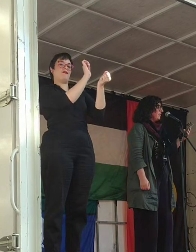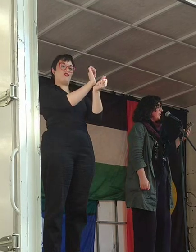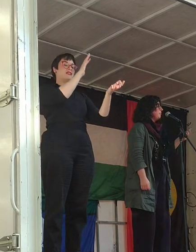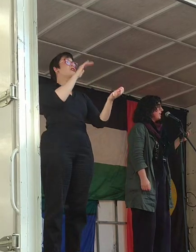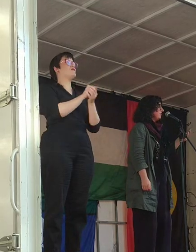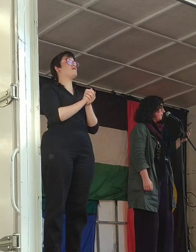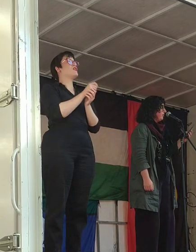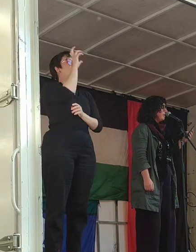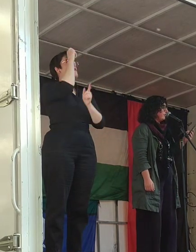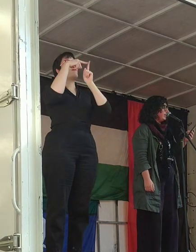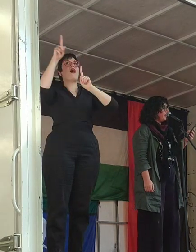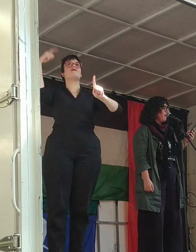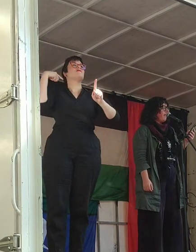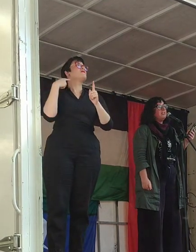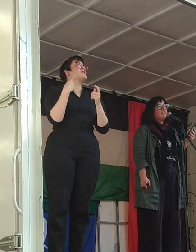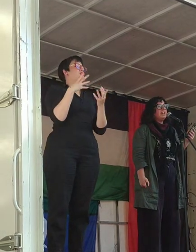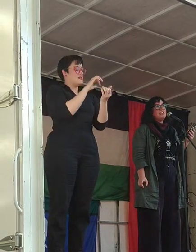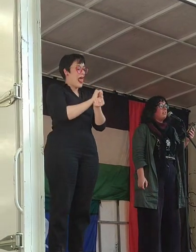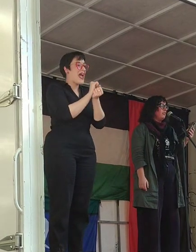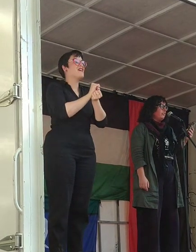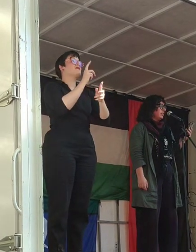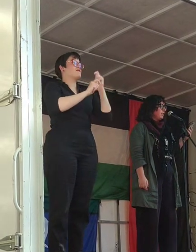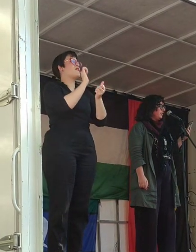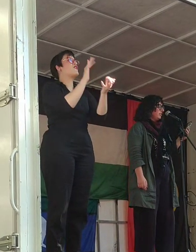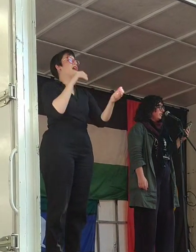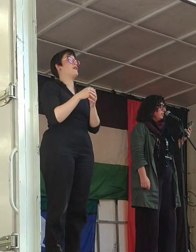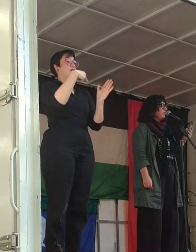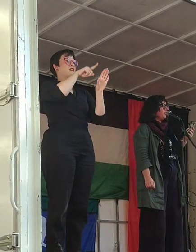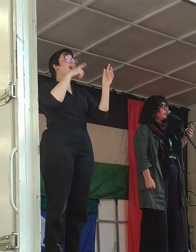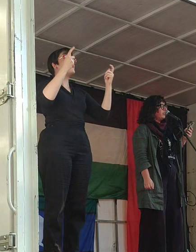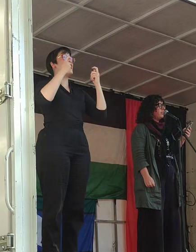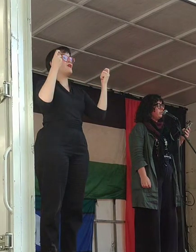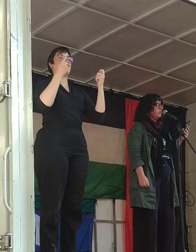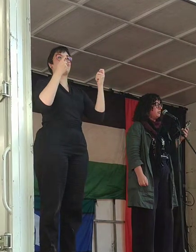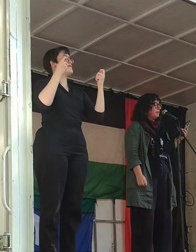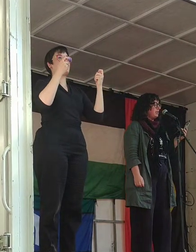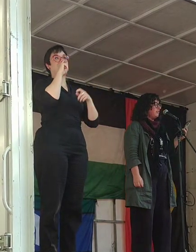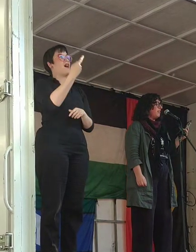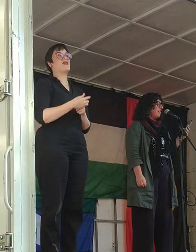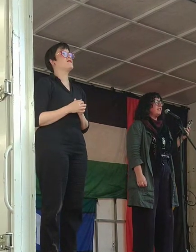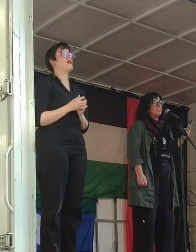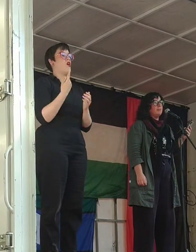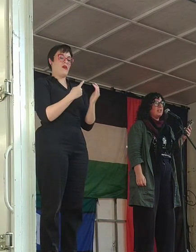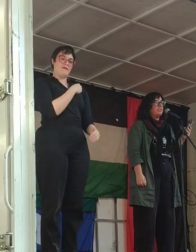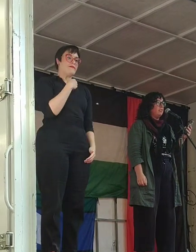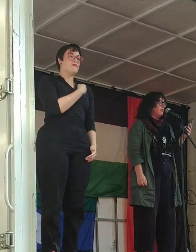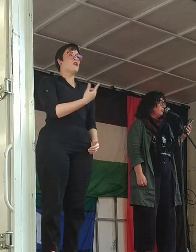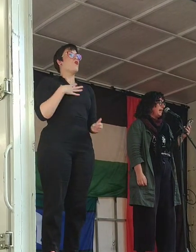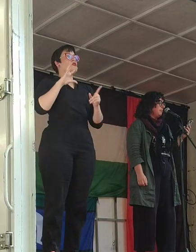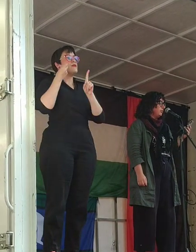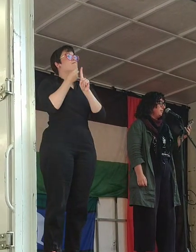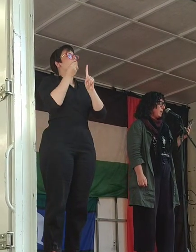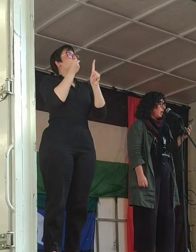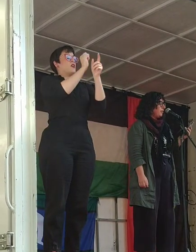we recall the ancient liberation from slavery. This year there is no celebration. There is only a renewed commitment to fight for the